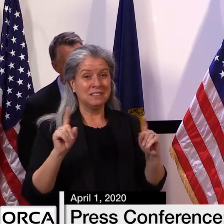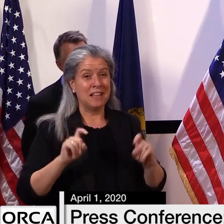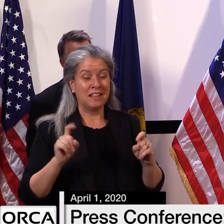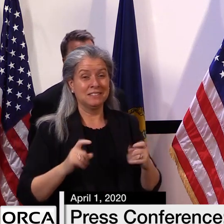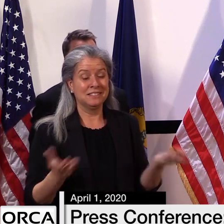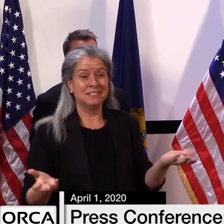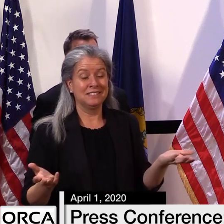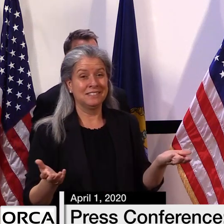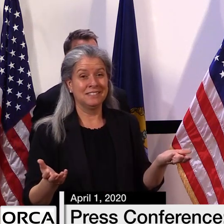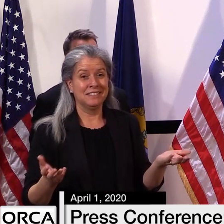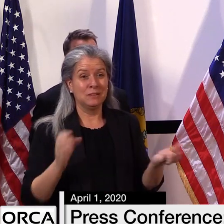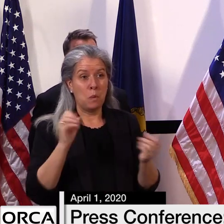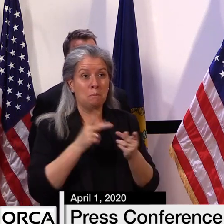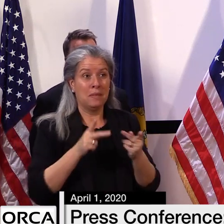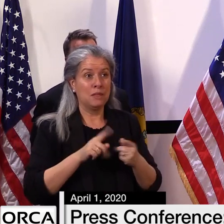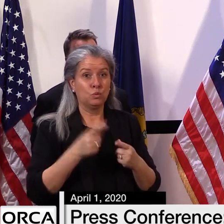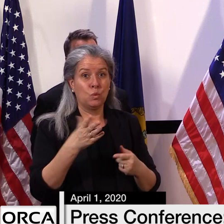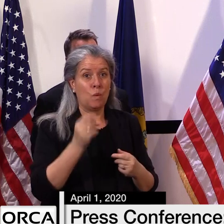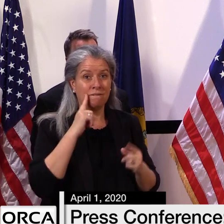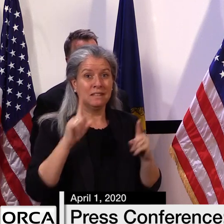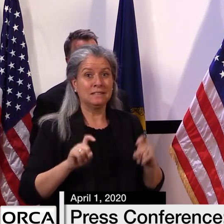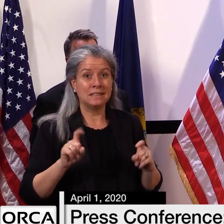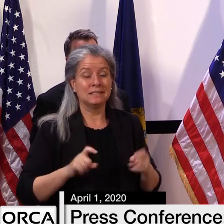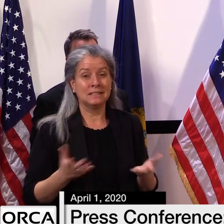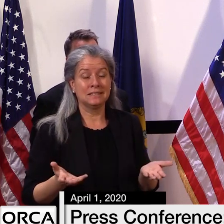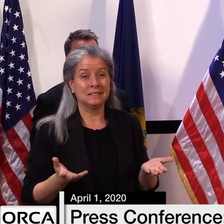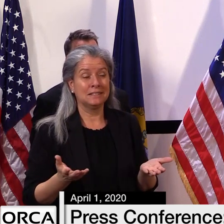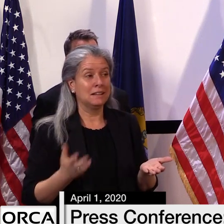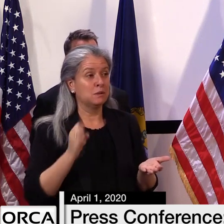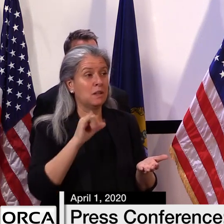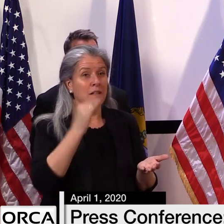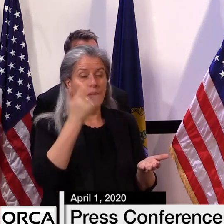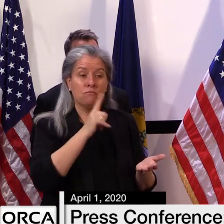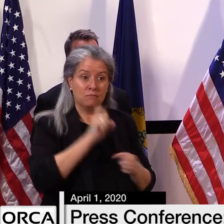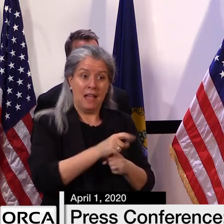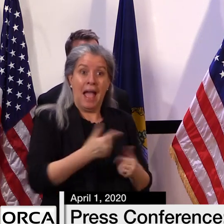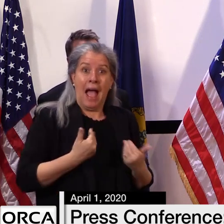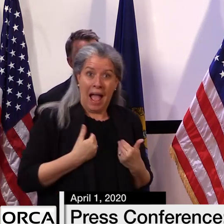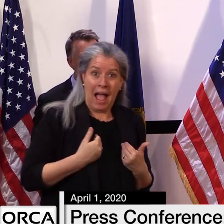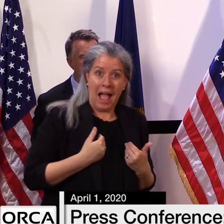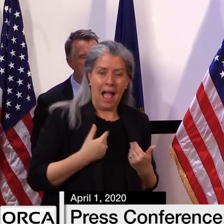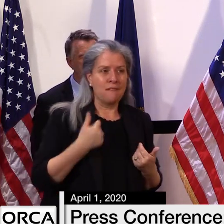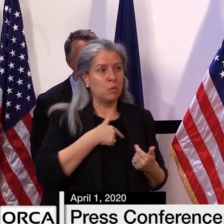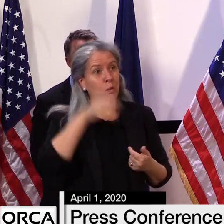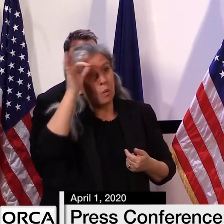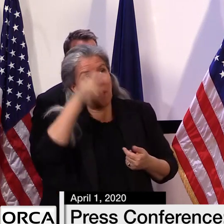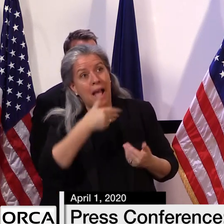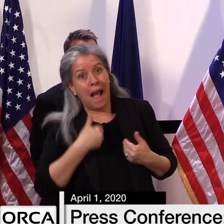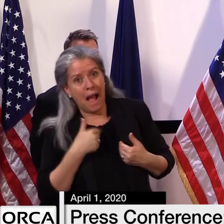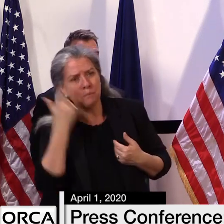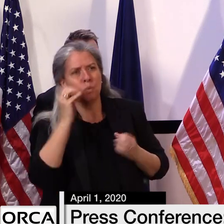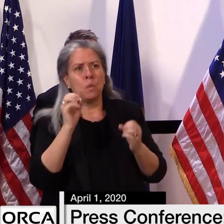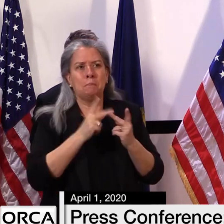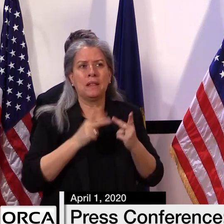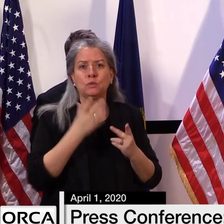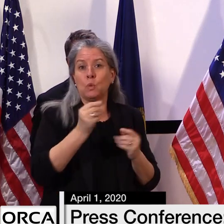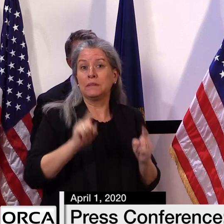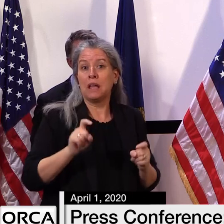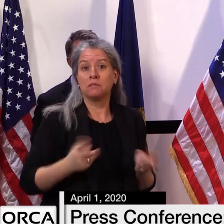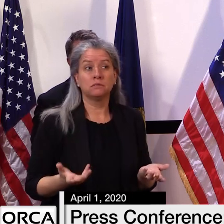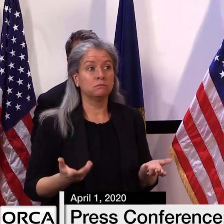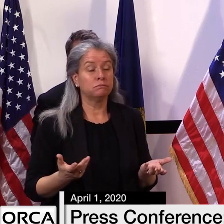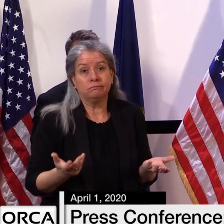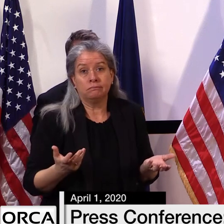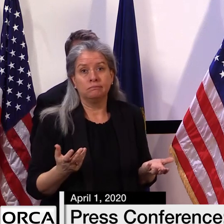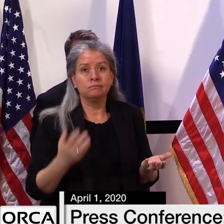a facility to do testing, and that's why they don't know they have it and we don't know they have it. So we just wanted to